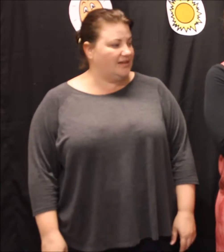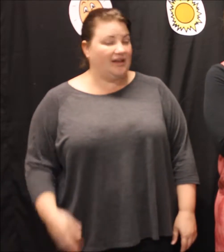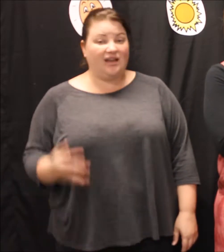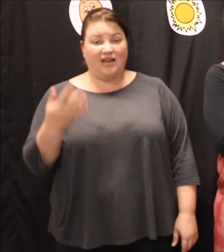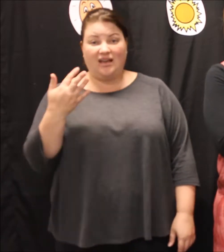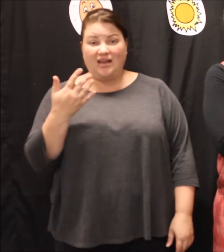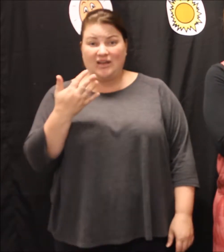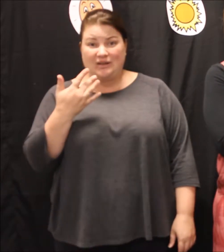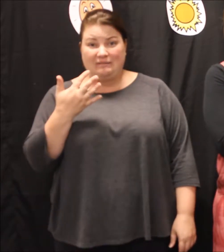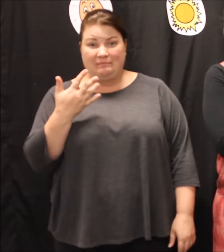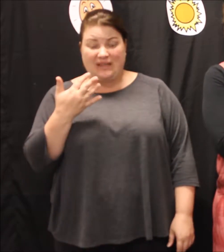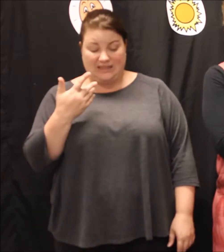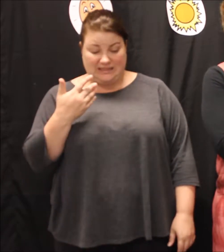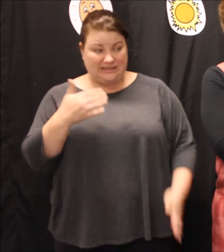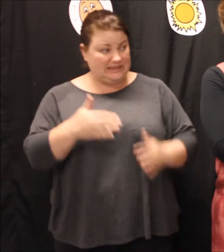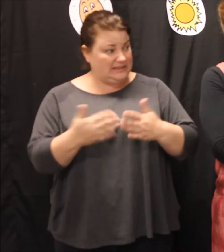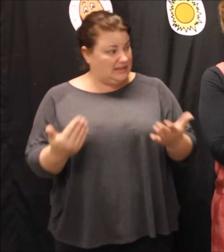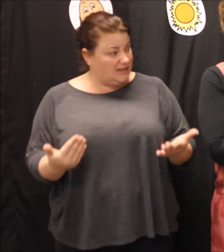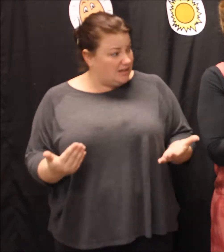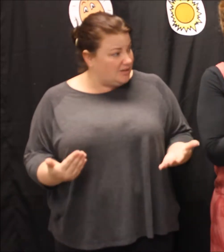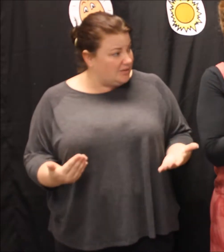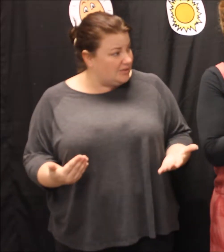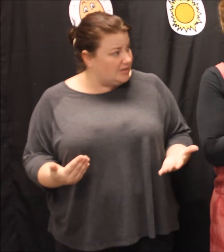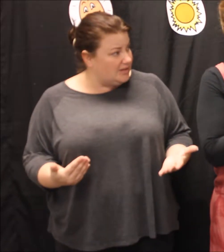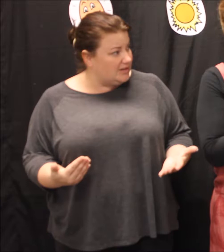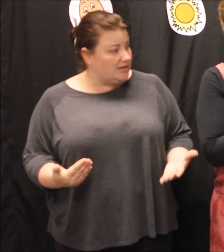many buttons are left?